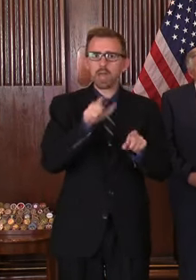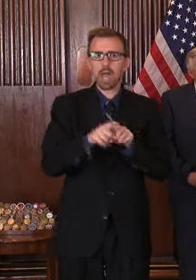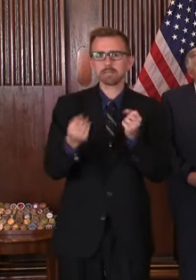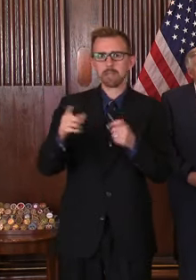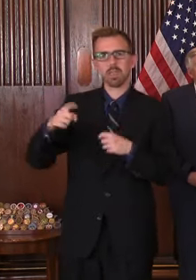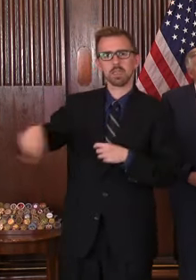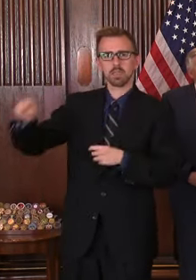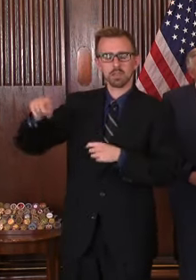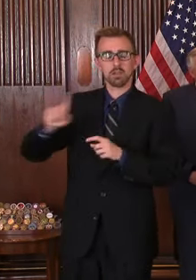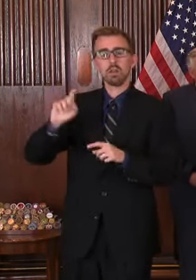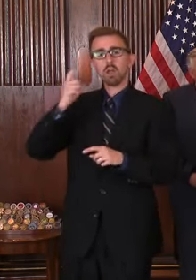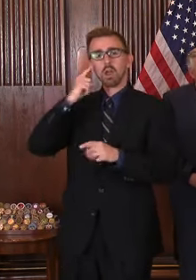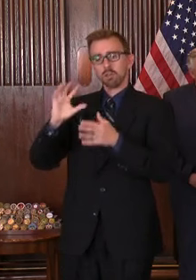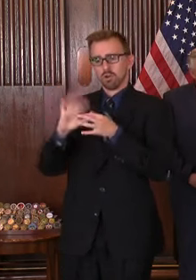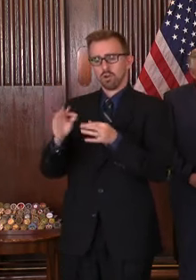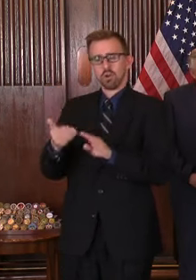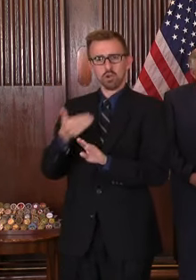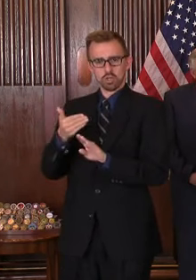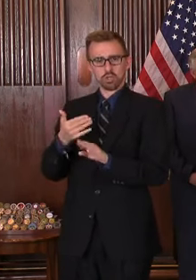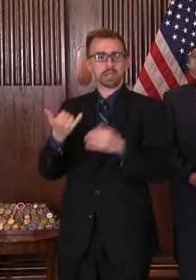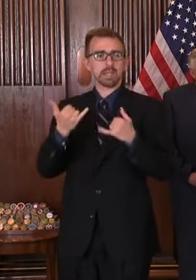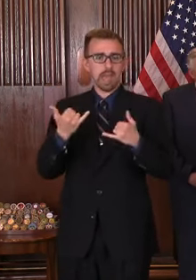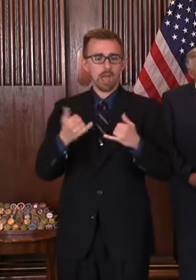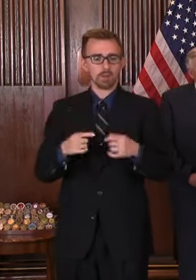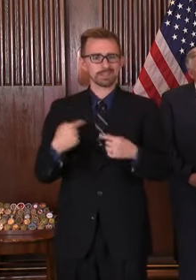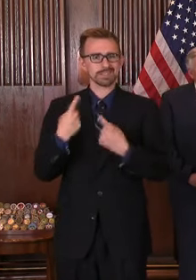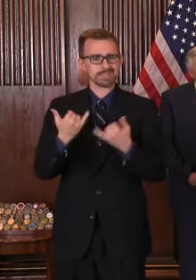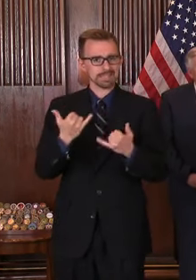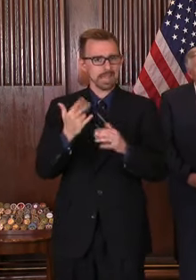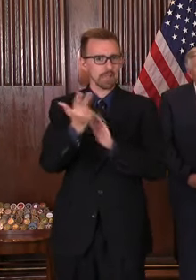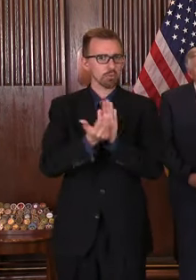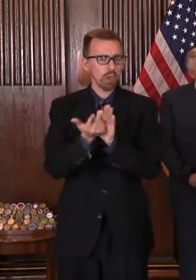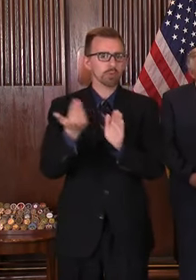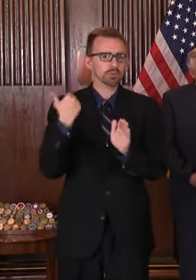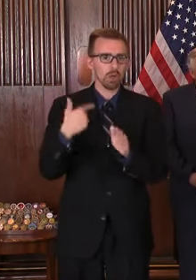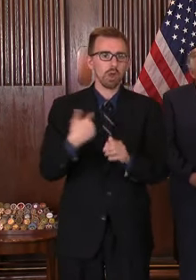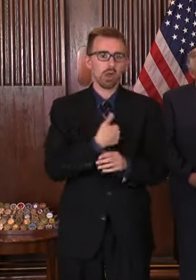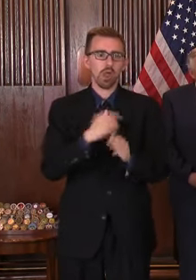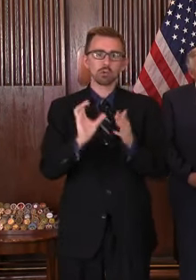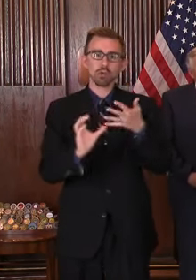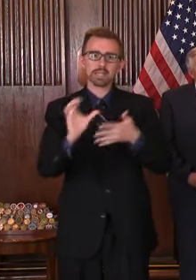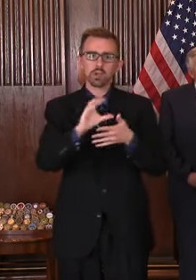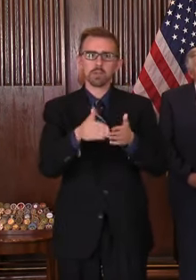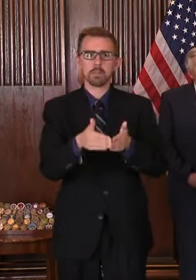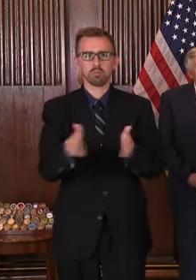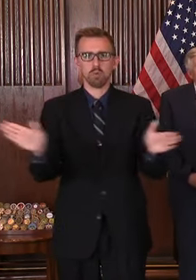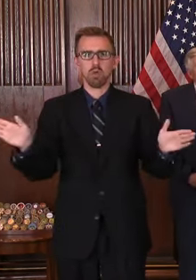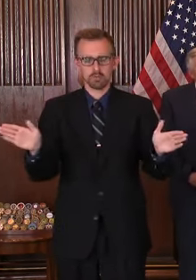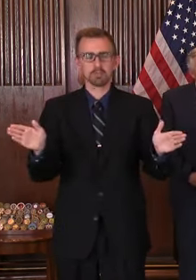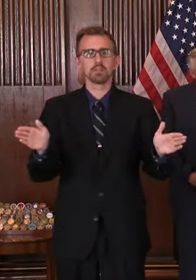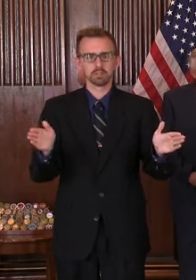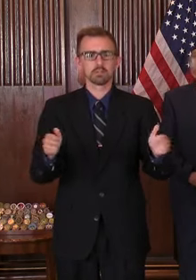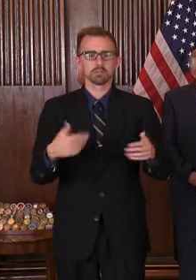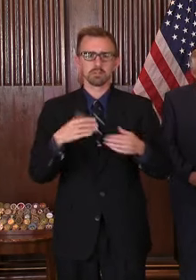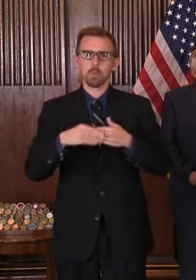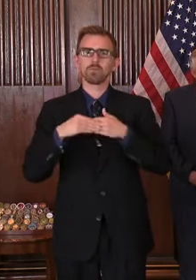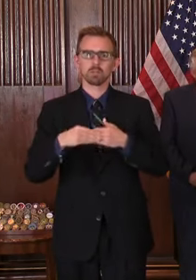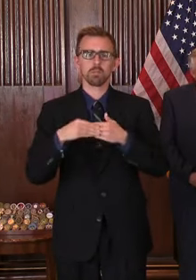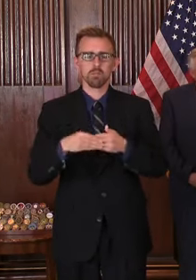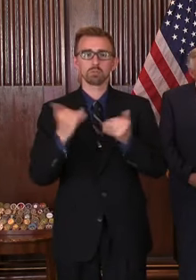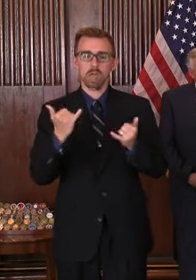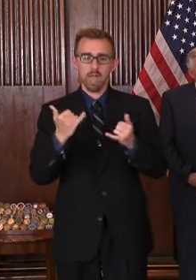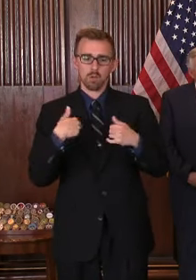governor's point earlier, we've now, as of today, about 3 hours ago, broadened our criteria. And we are now going to be looking at